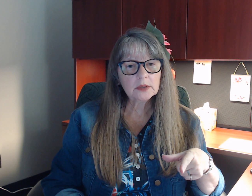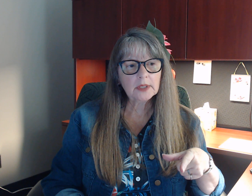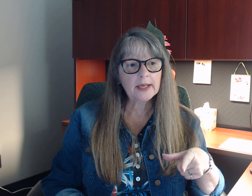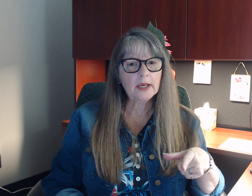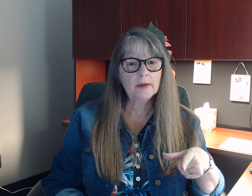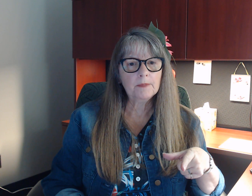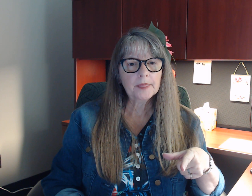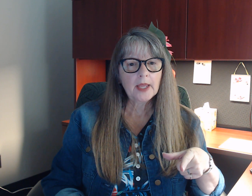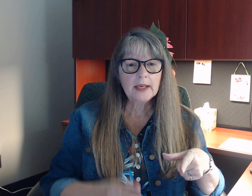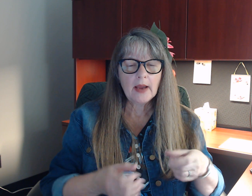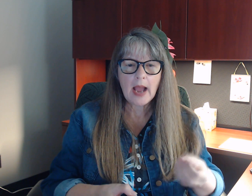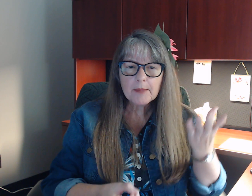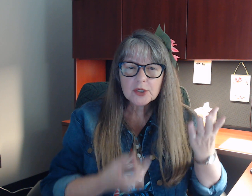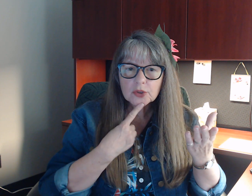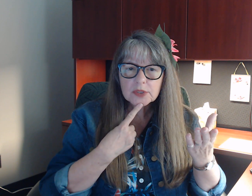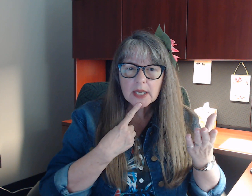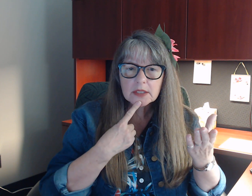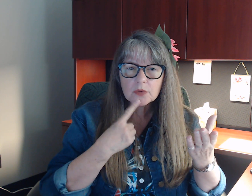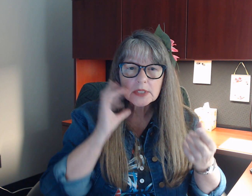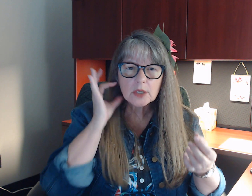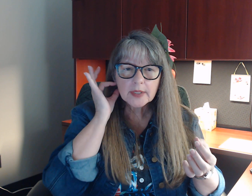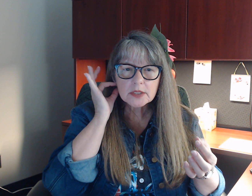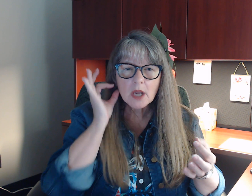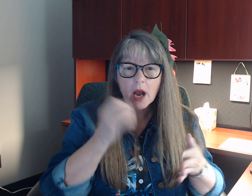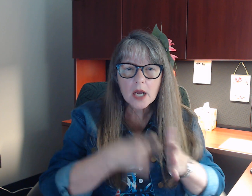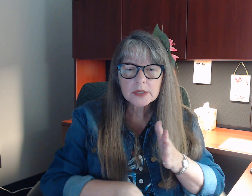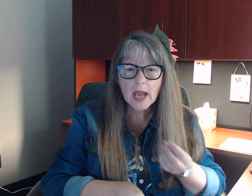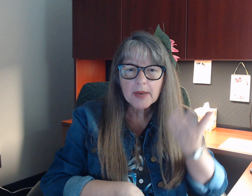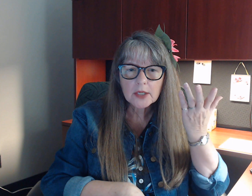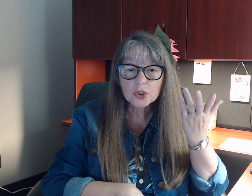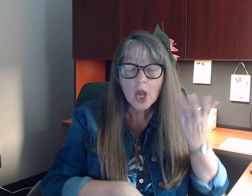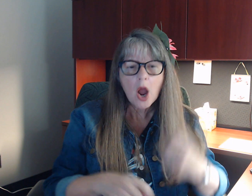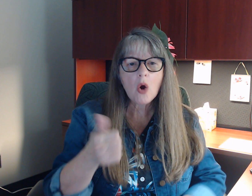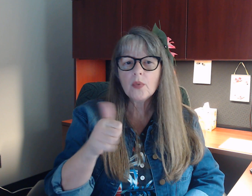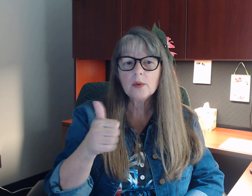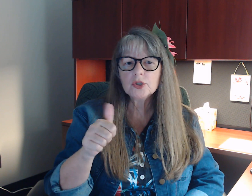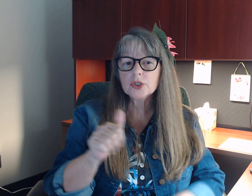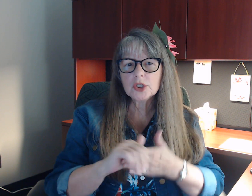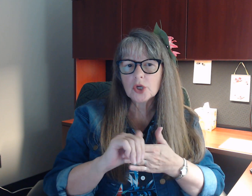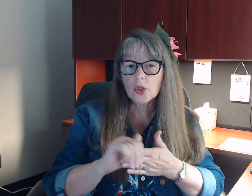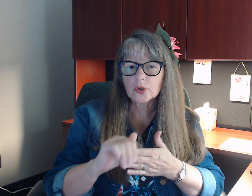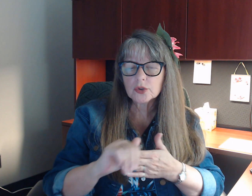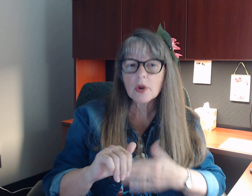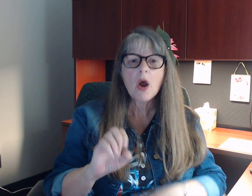Like, now, how much did you say those earrings cost? How much? Oh, they were just $10. Oh,